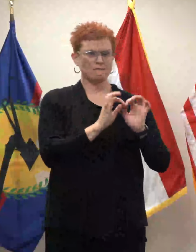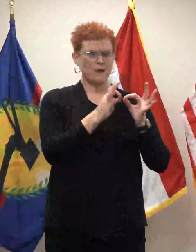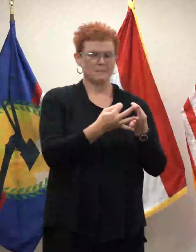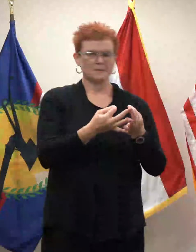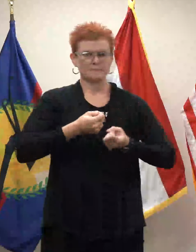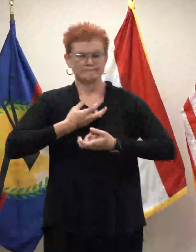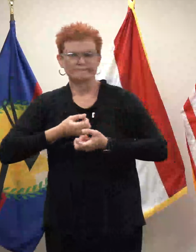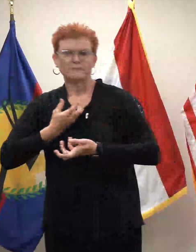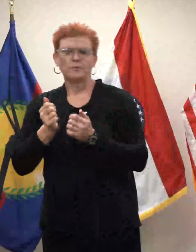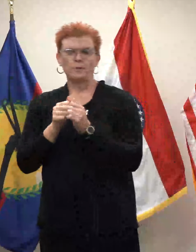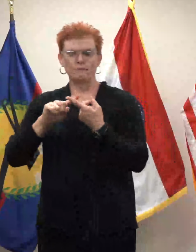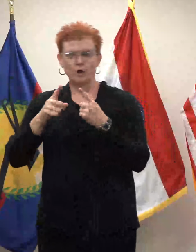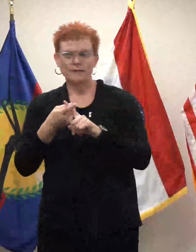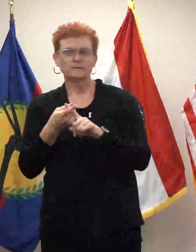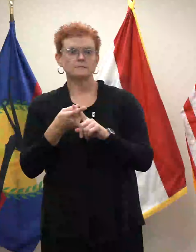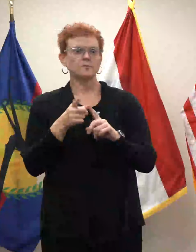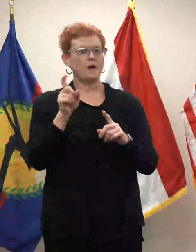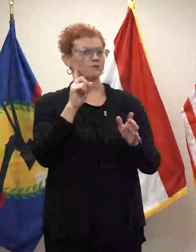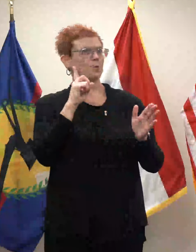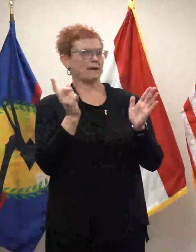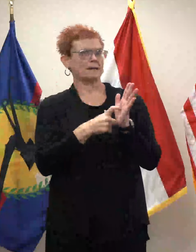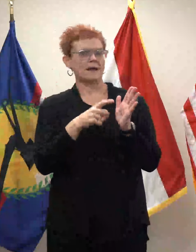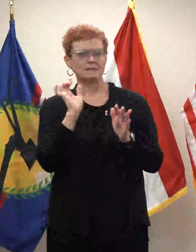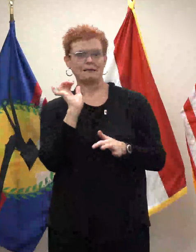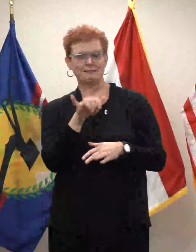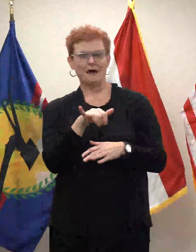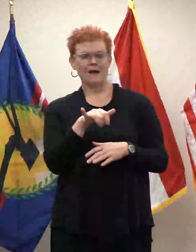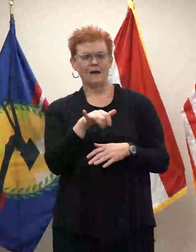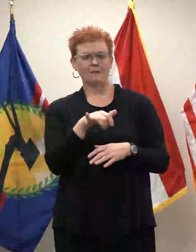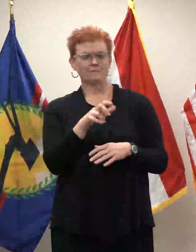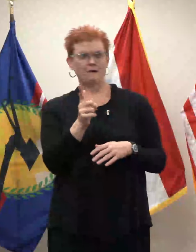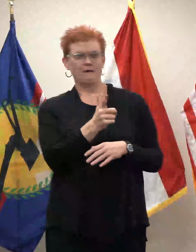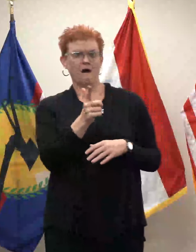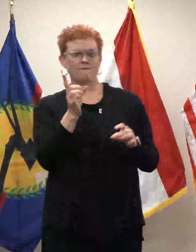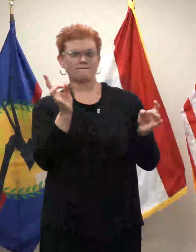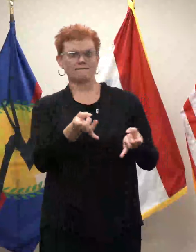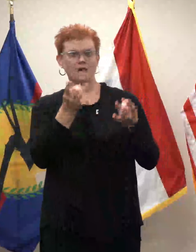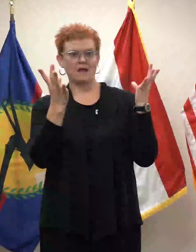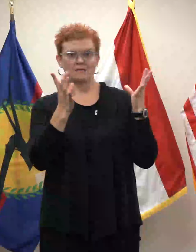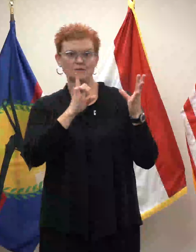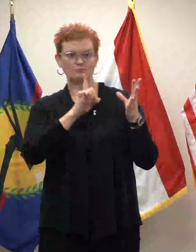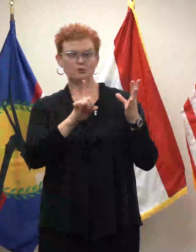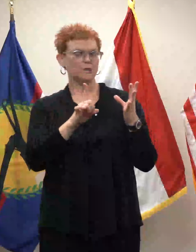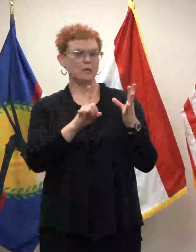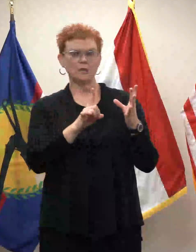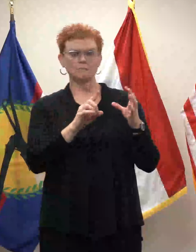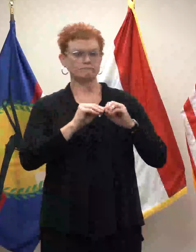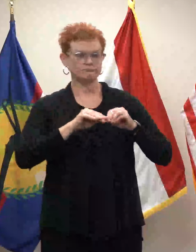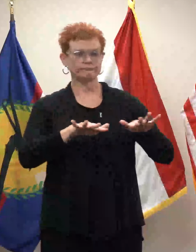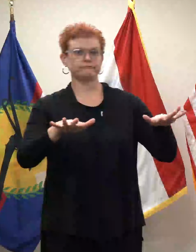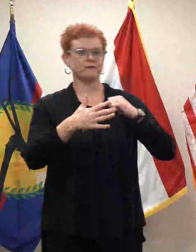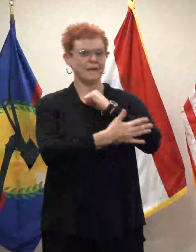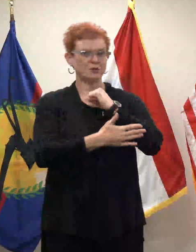folks at school. And have to recognize that this is, the gun violence is sweeping our country. It's sweeping our